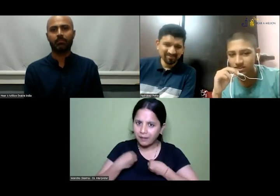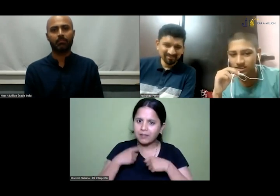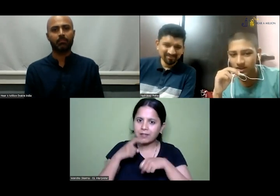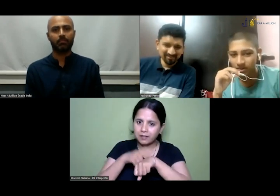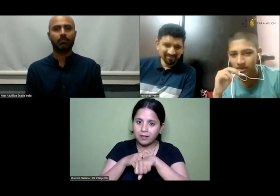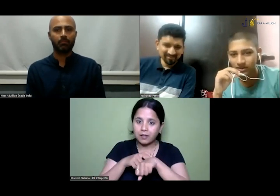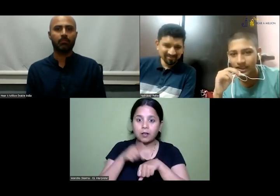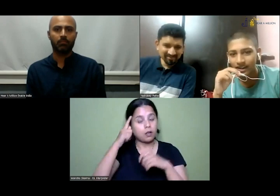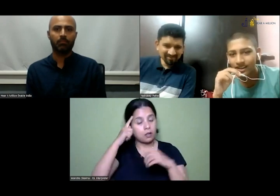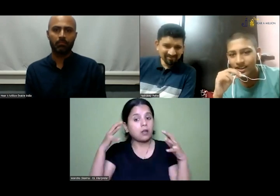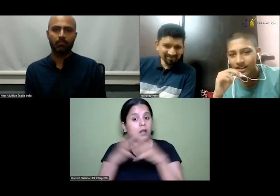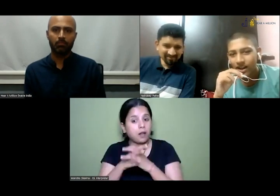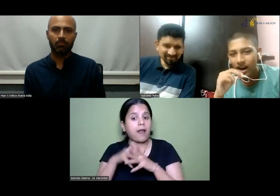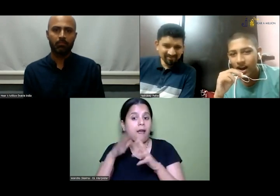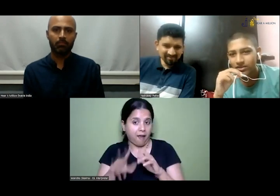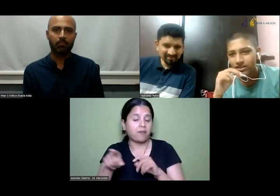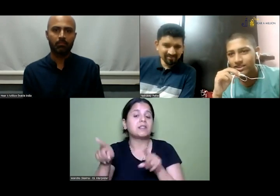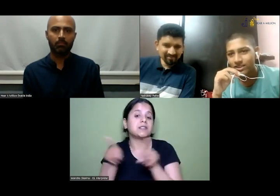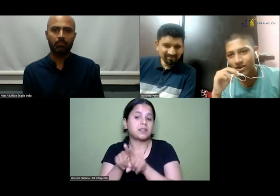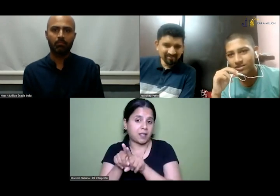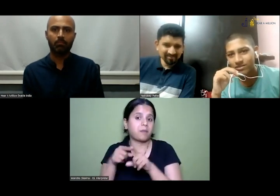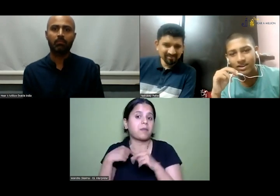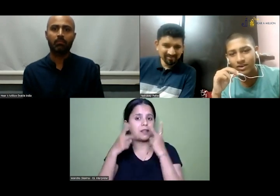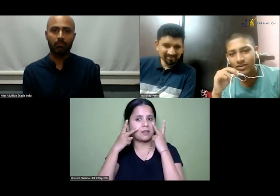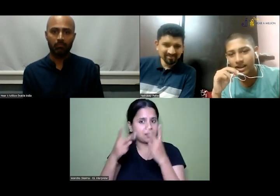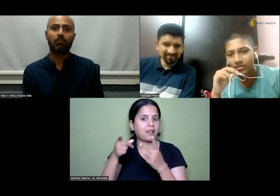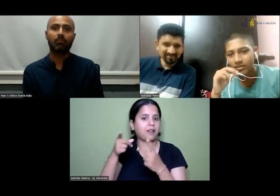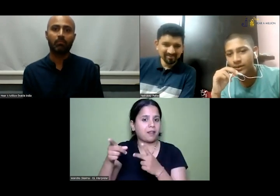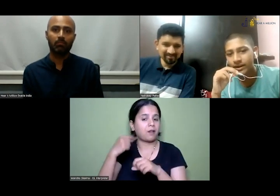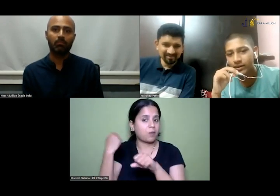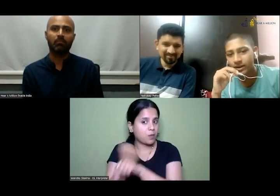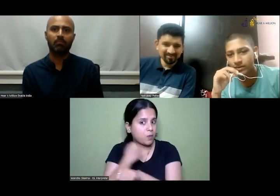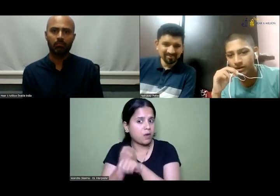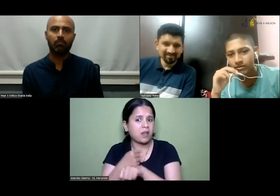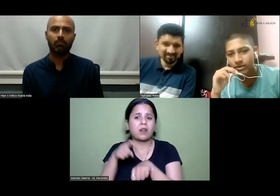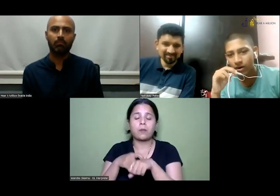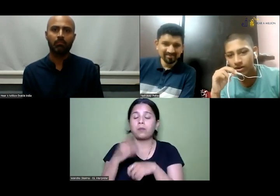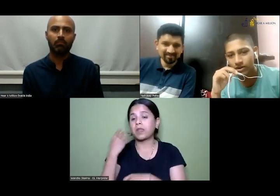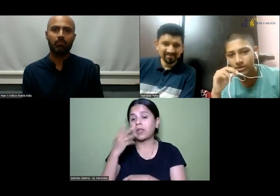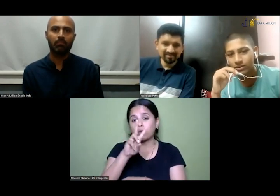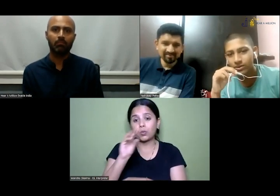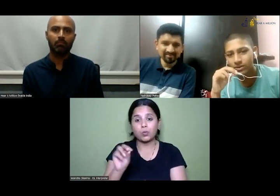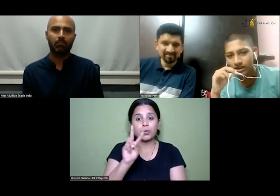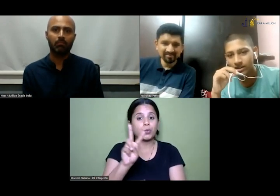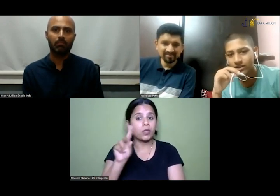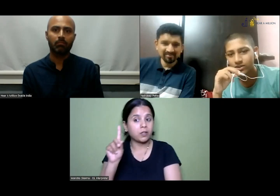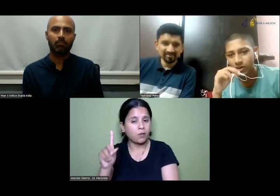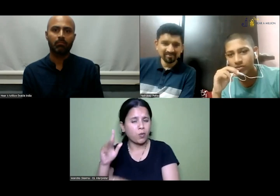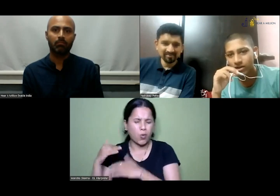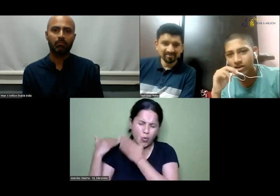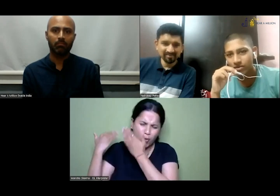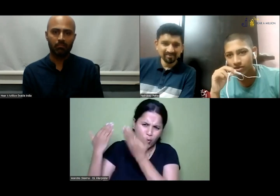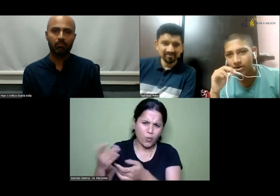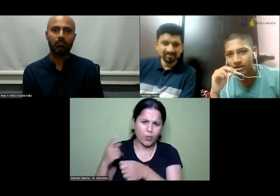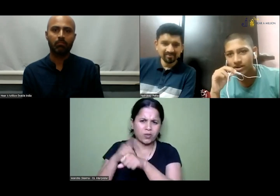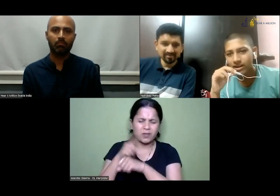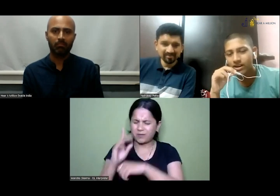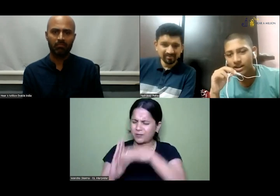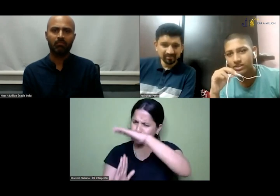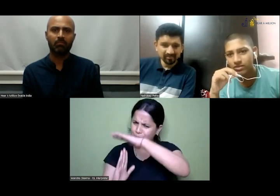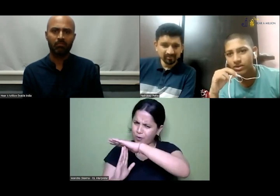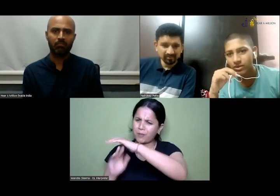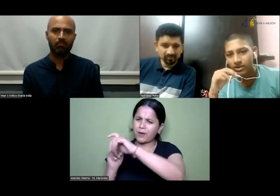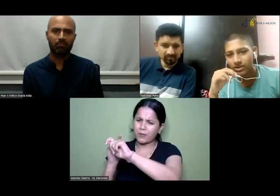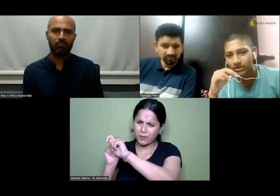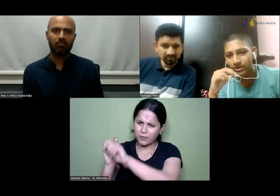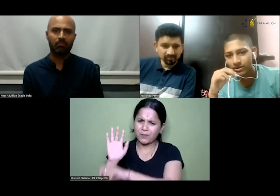very stressed out because of that. After a long period of time in 2021, we got her to stop working for,